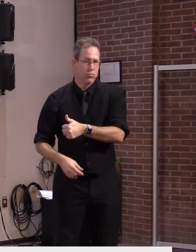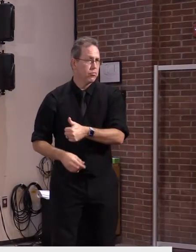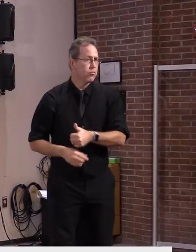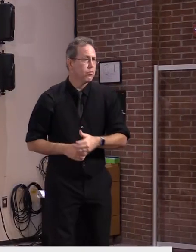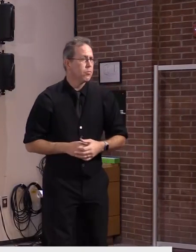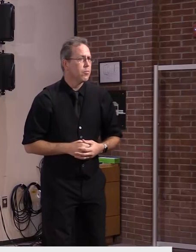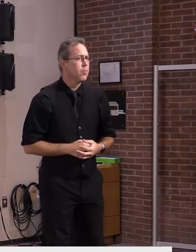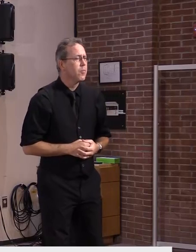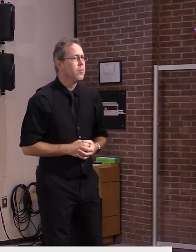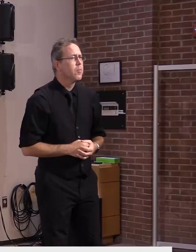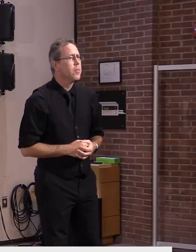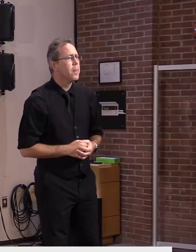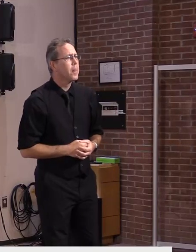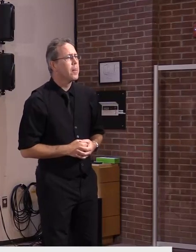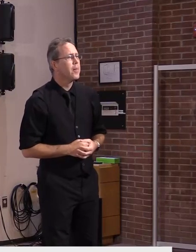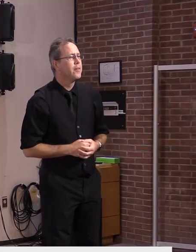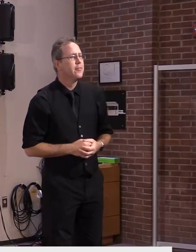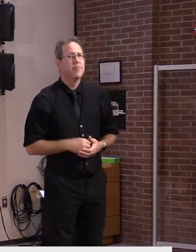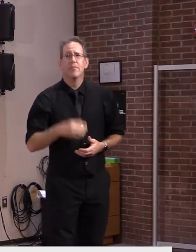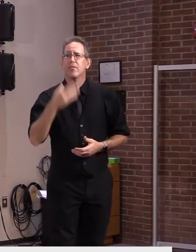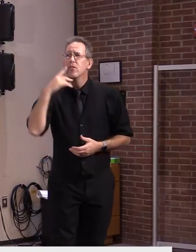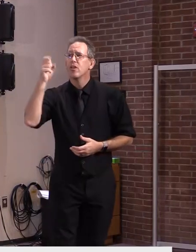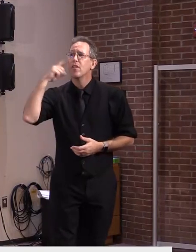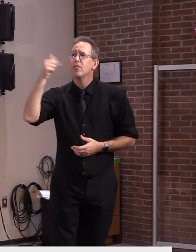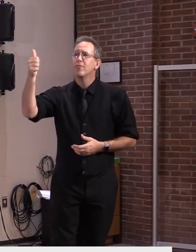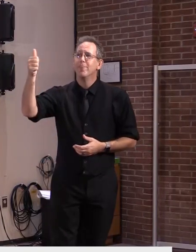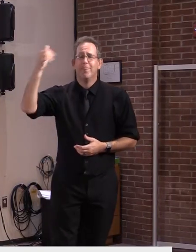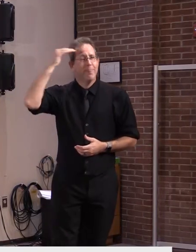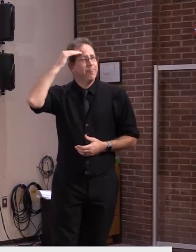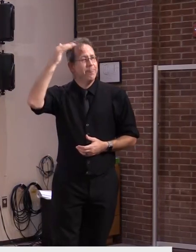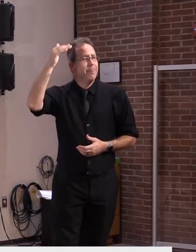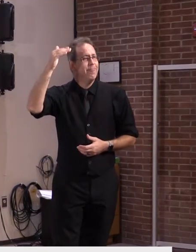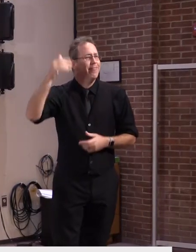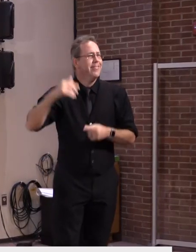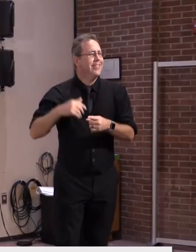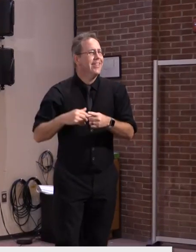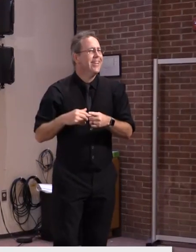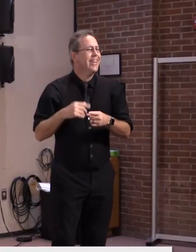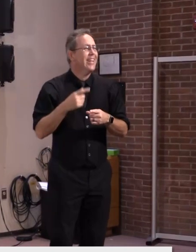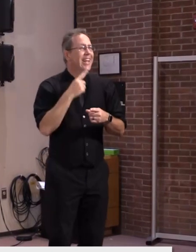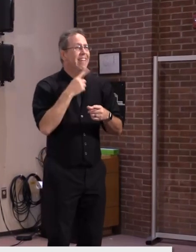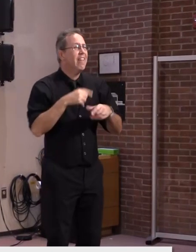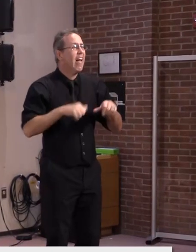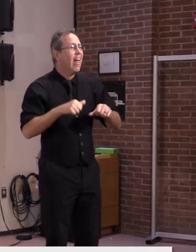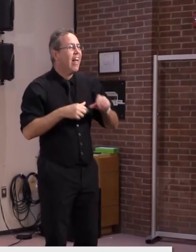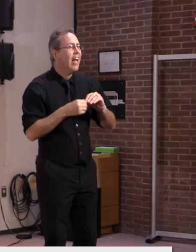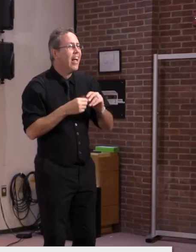Thank you, Governor. It's a tough world when the governor's got to worry about his flight taking off without him.